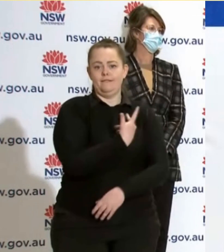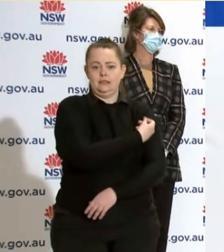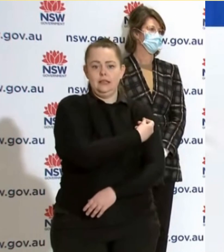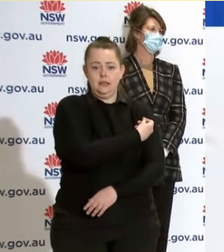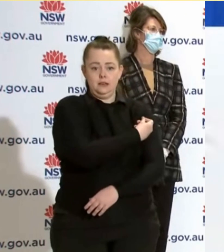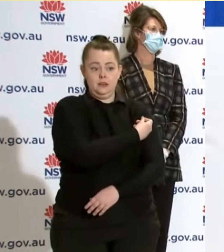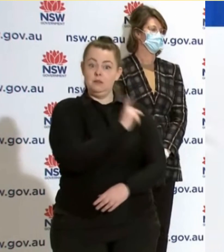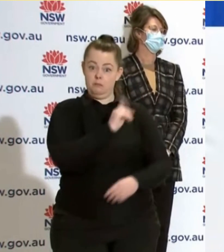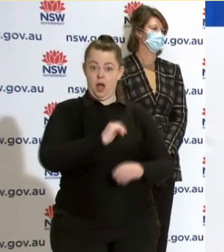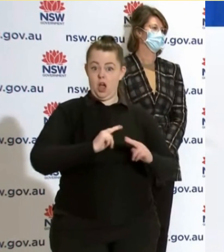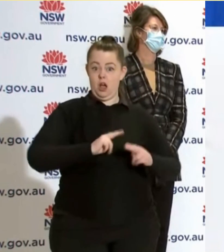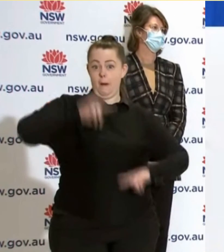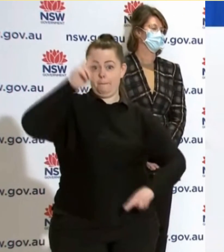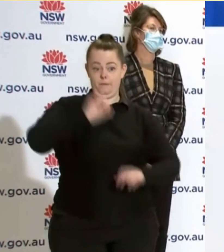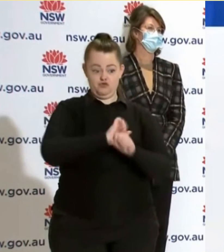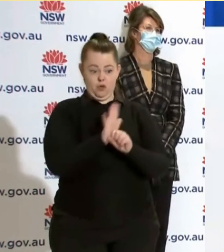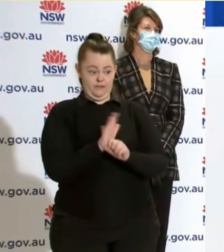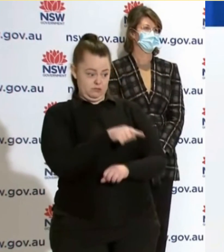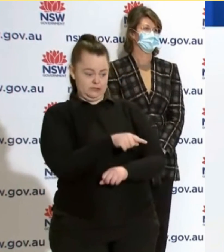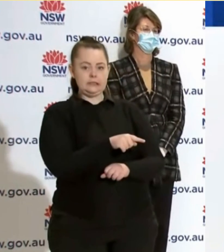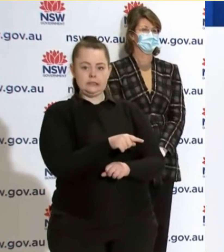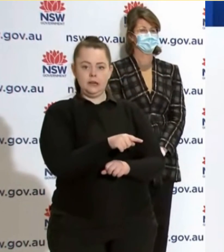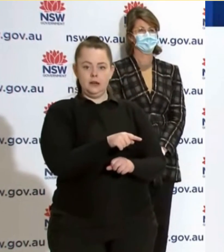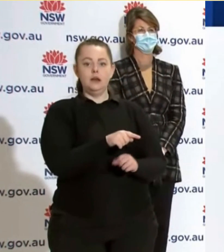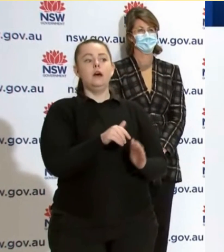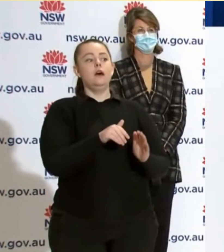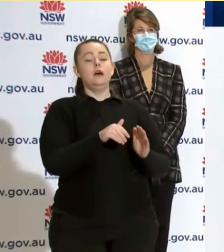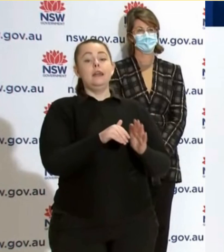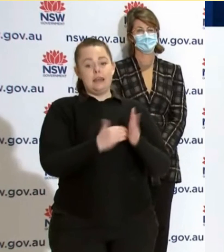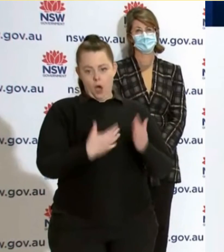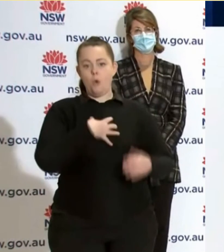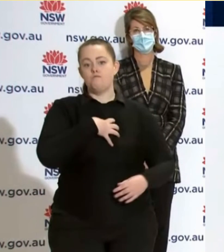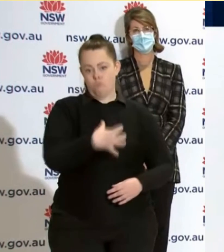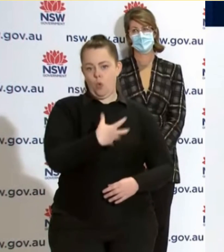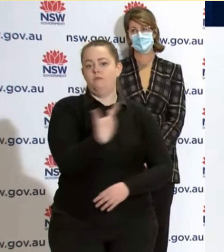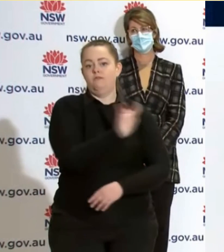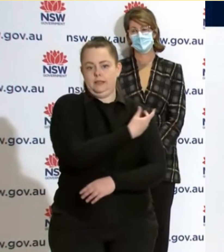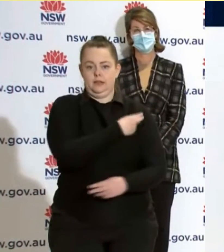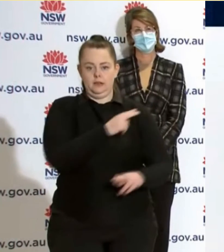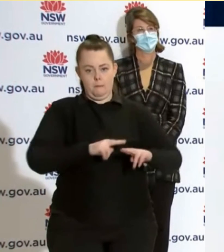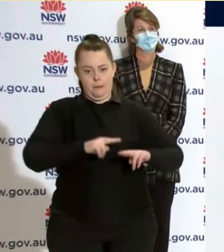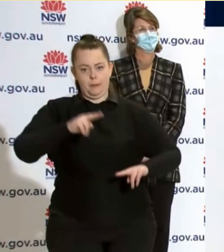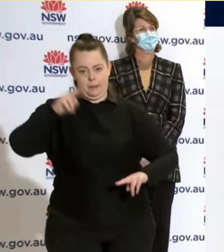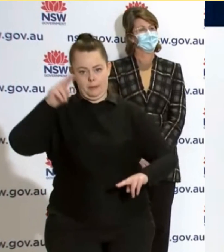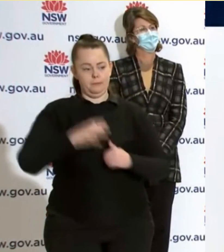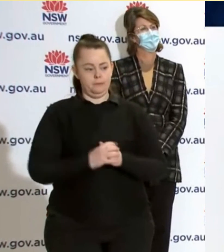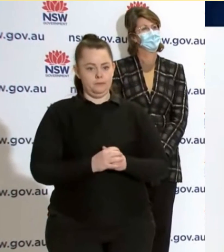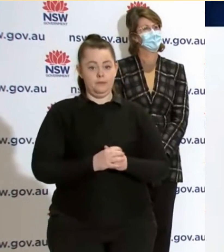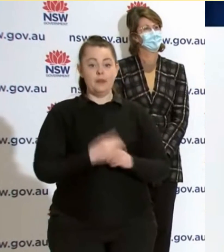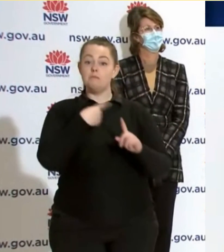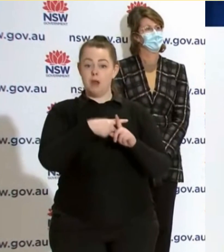vaccinated. That's critical. Obviously, when we see those case numbers going down and vaccination levels going